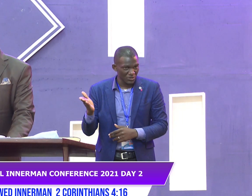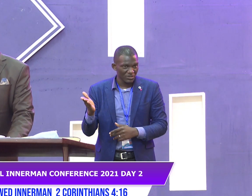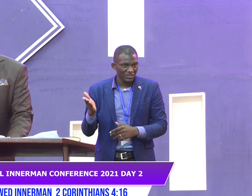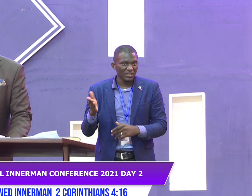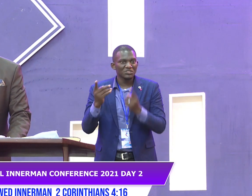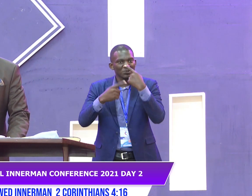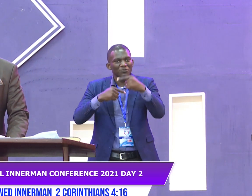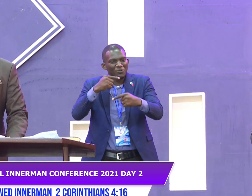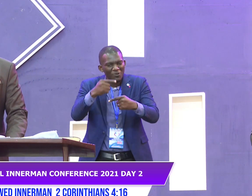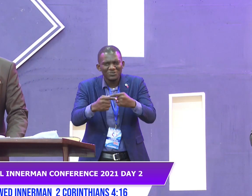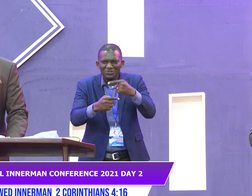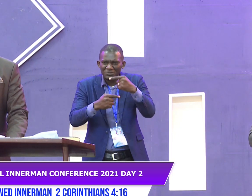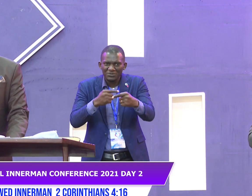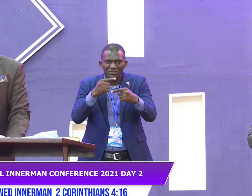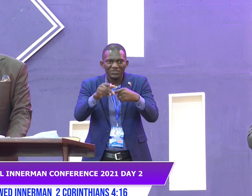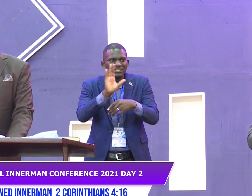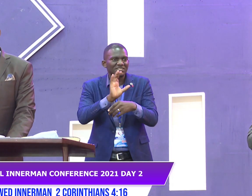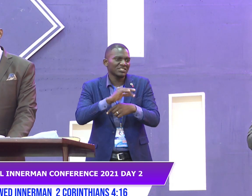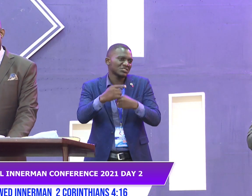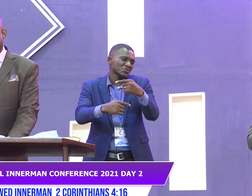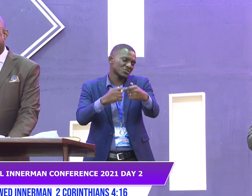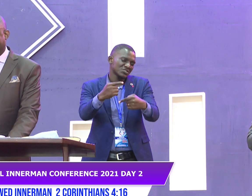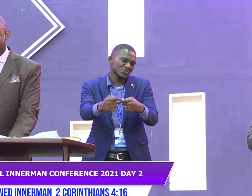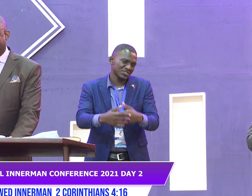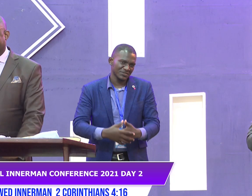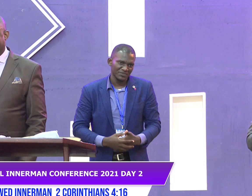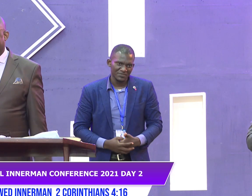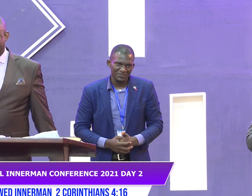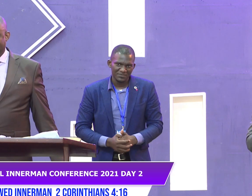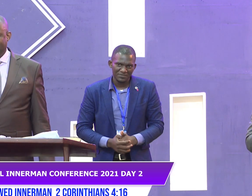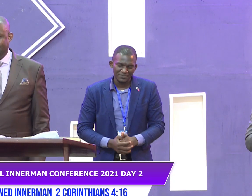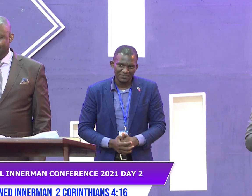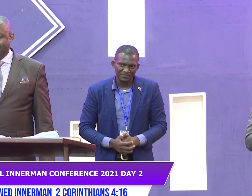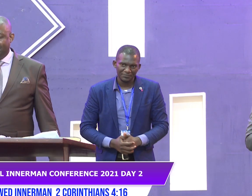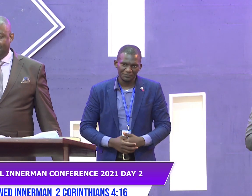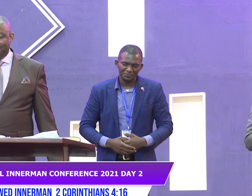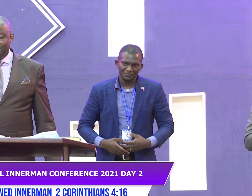And the Lord has used it to make sure that we